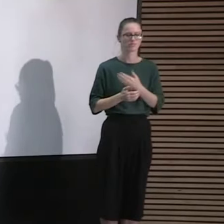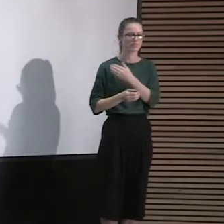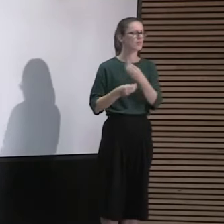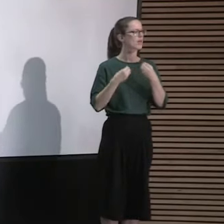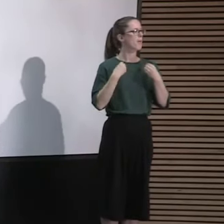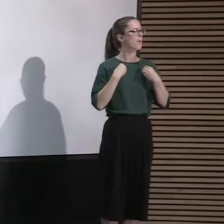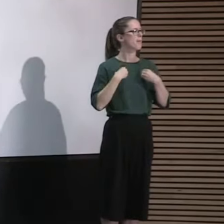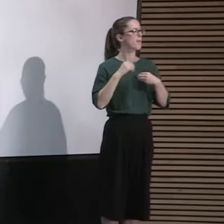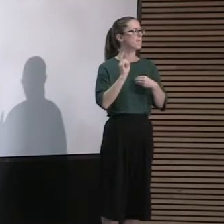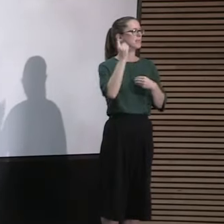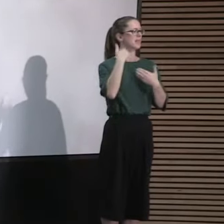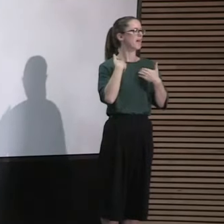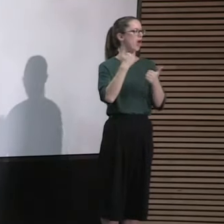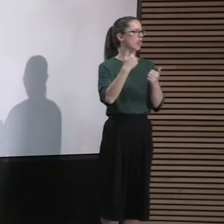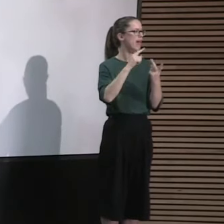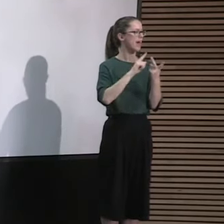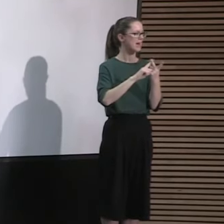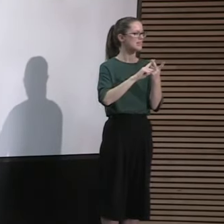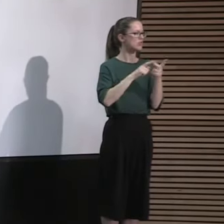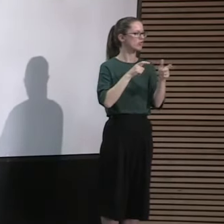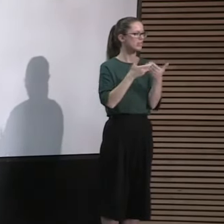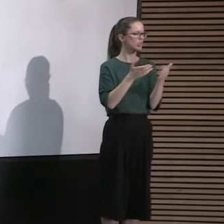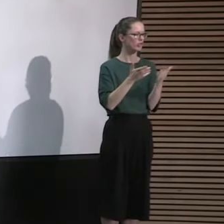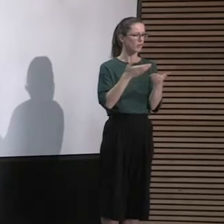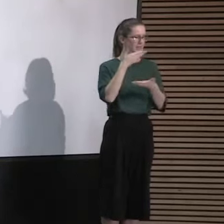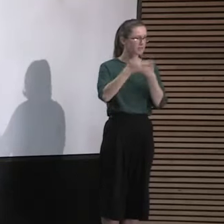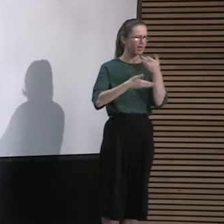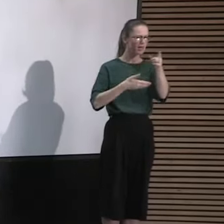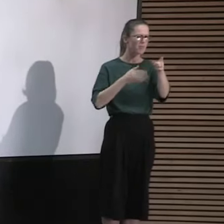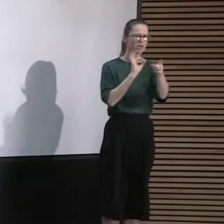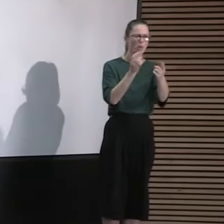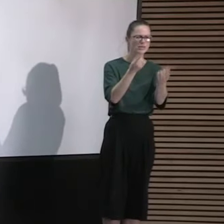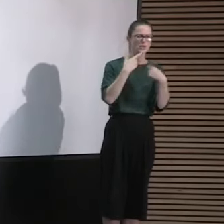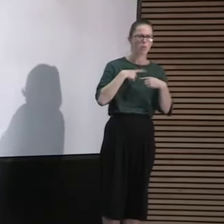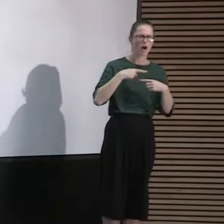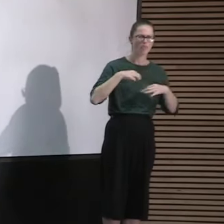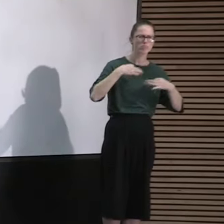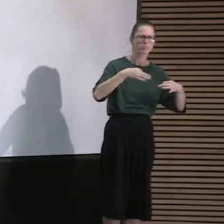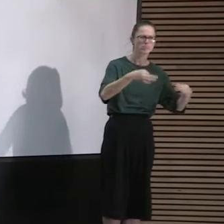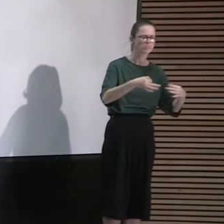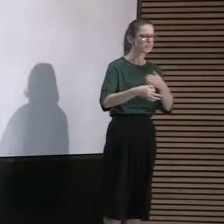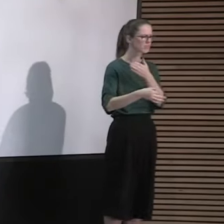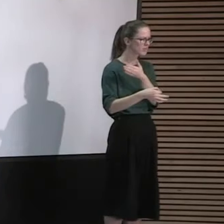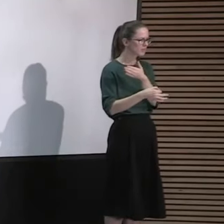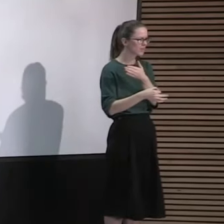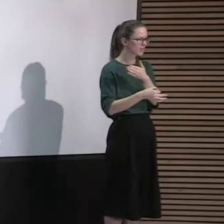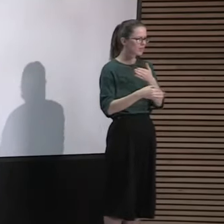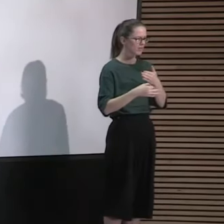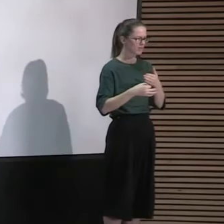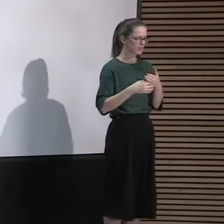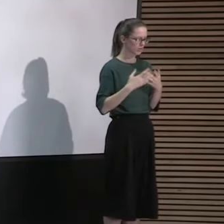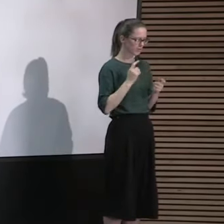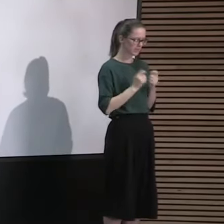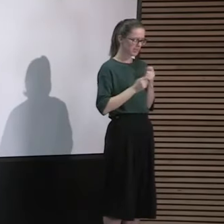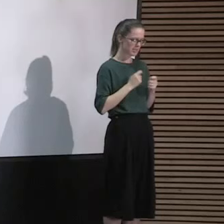Director General have canvassed the issues around testing. Told us why it hasn't happened. No, in terms of the rolling out of the